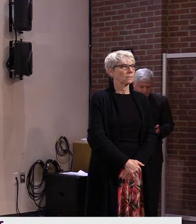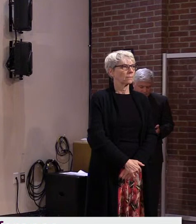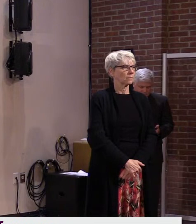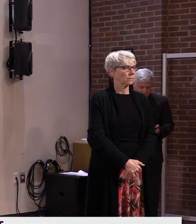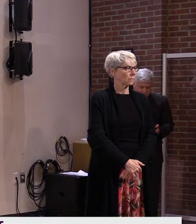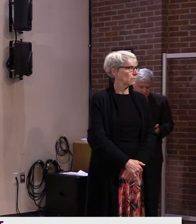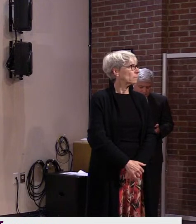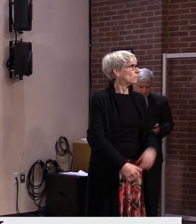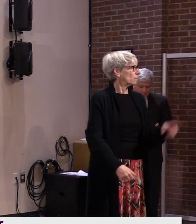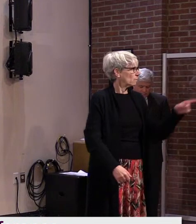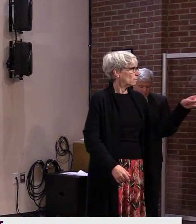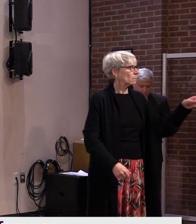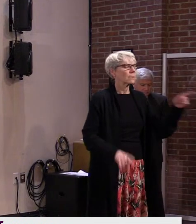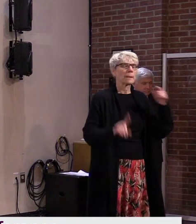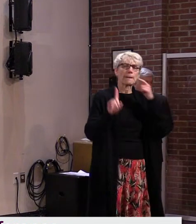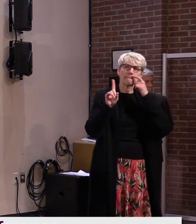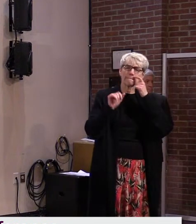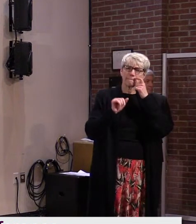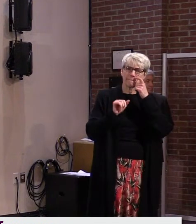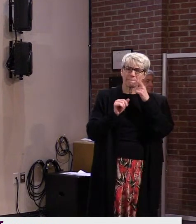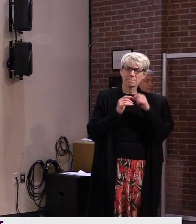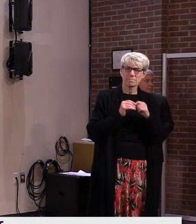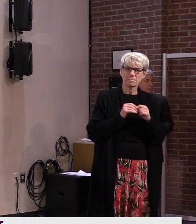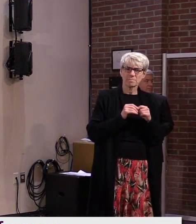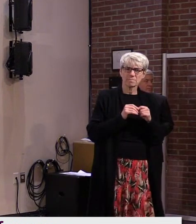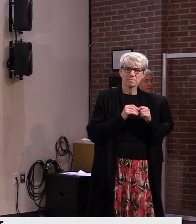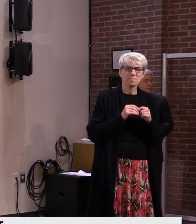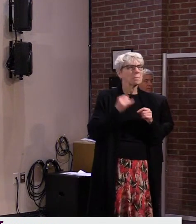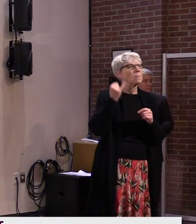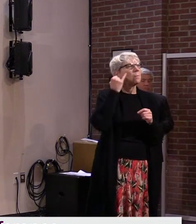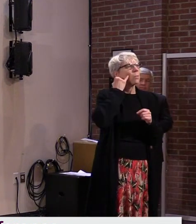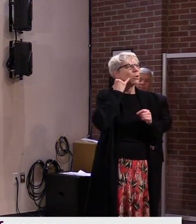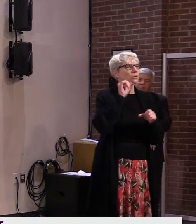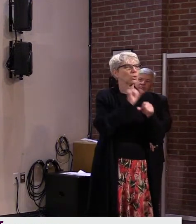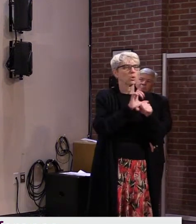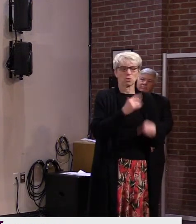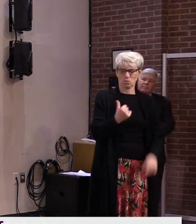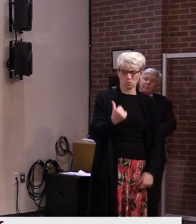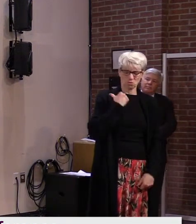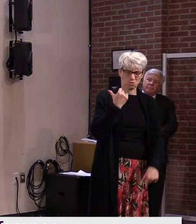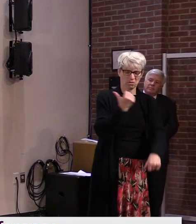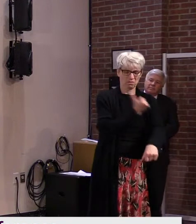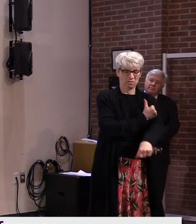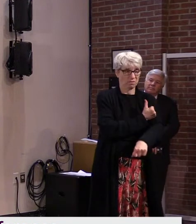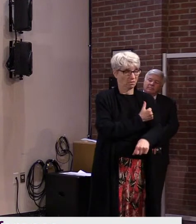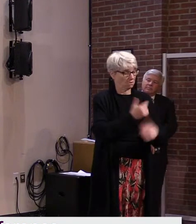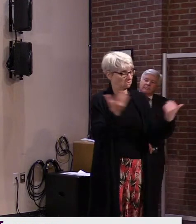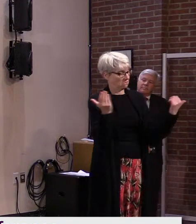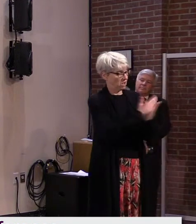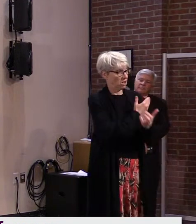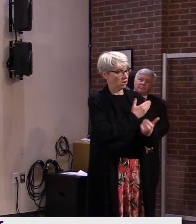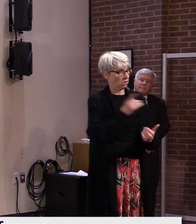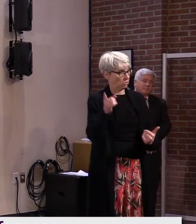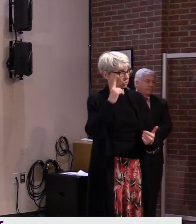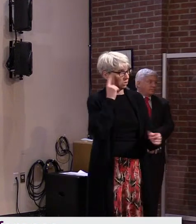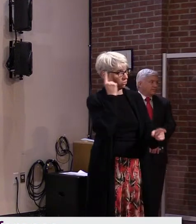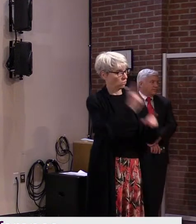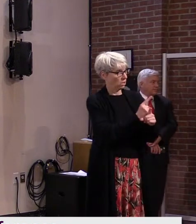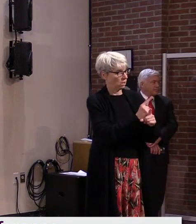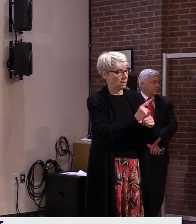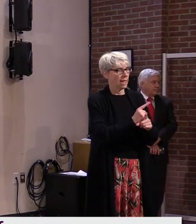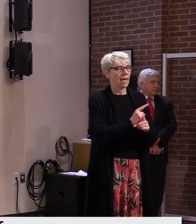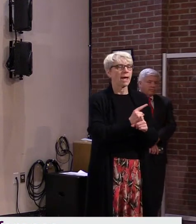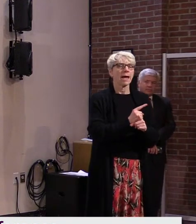Do you think it's appropriate to fire workers who refuse to get vaccinated? We've taken a different approach here